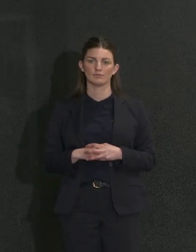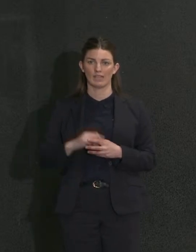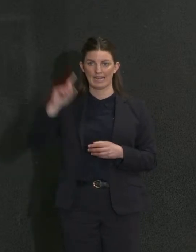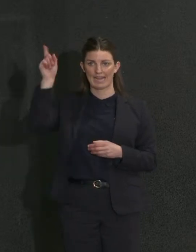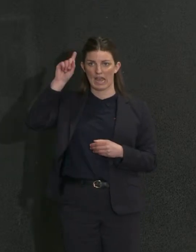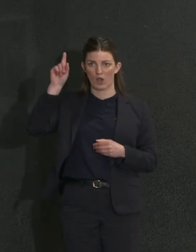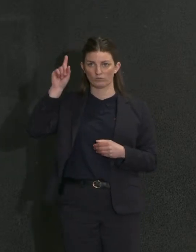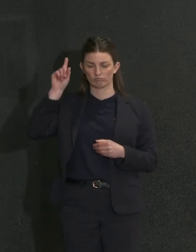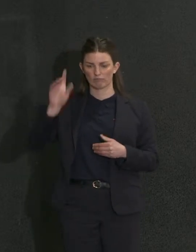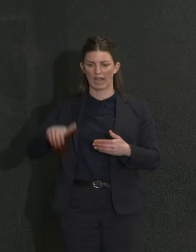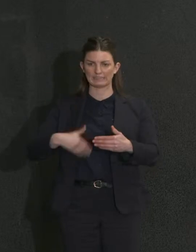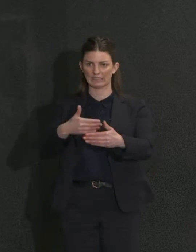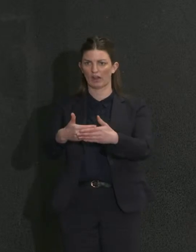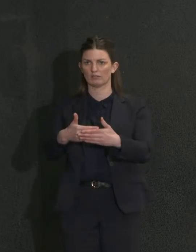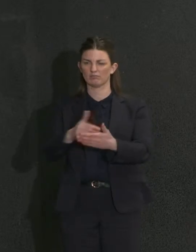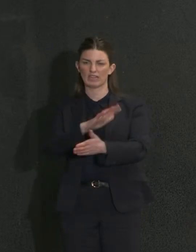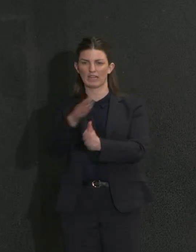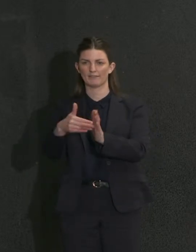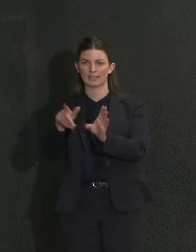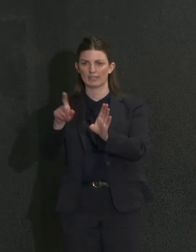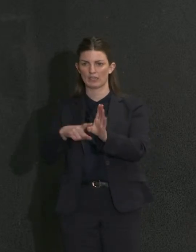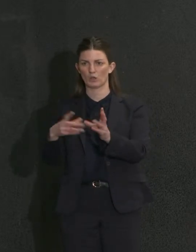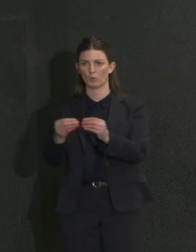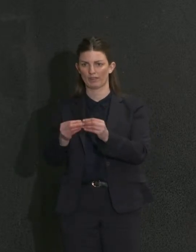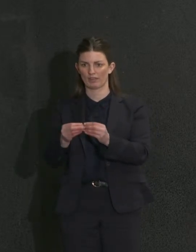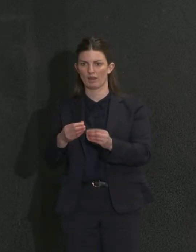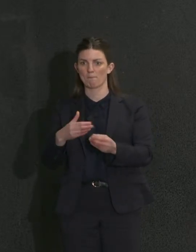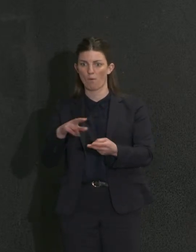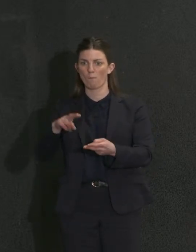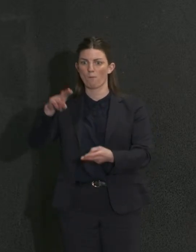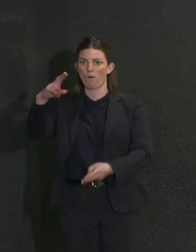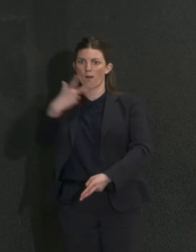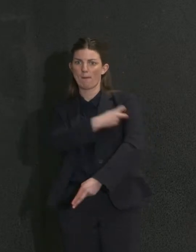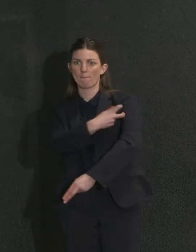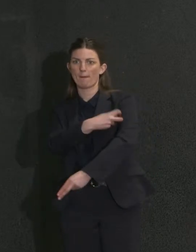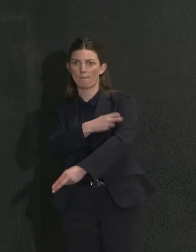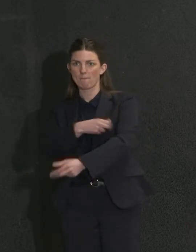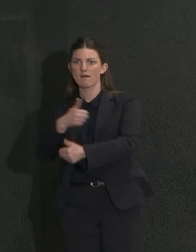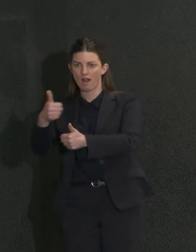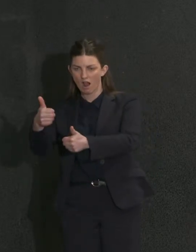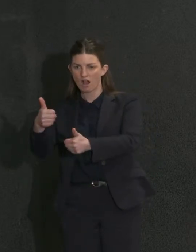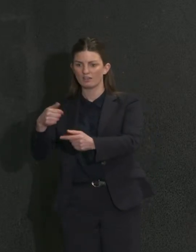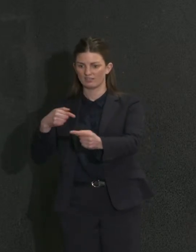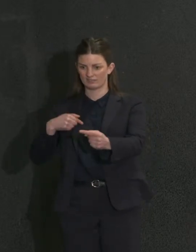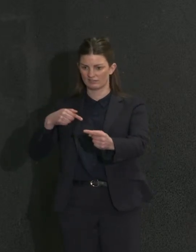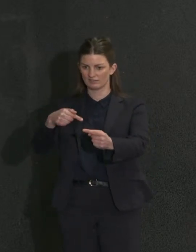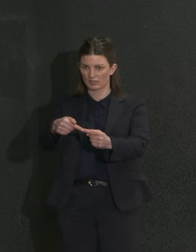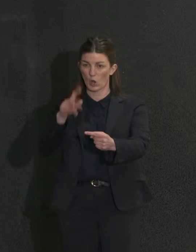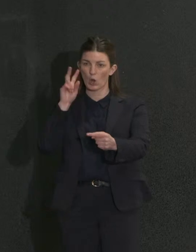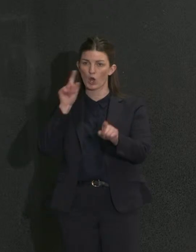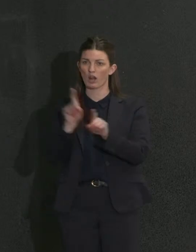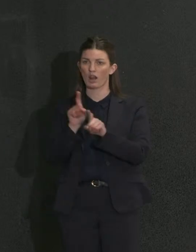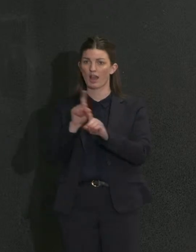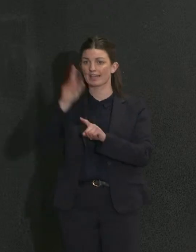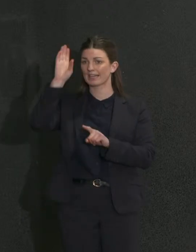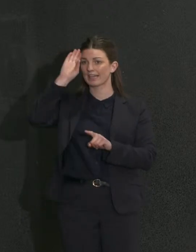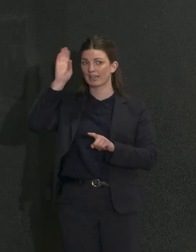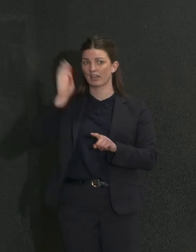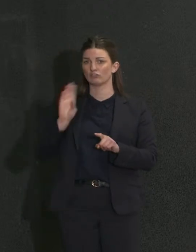year, given we have this more infectious Delta variant? No, the best way to, I think, to project forward